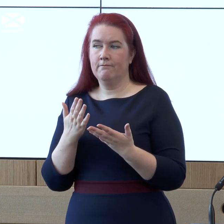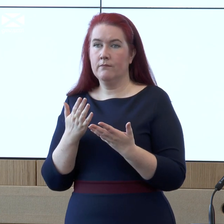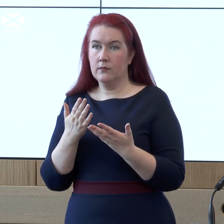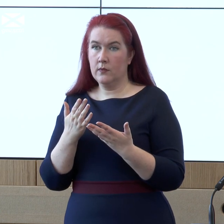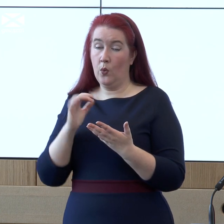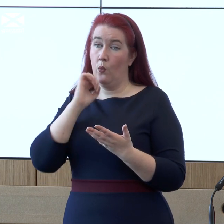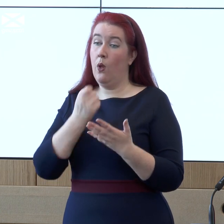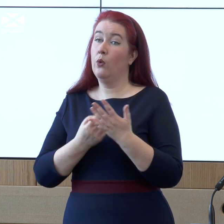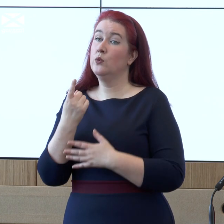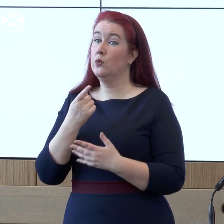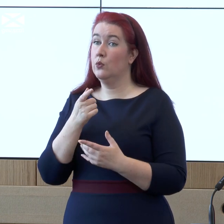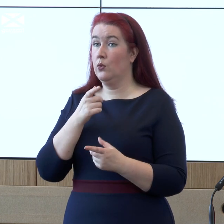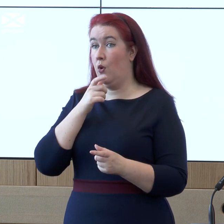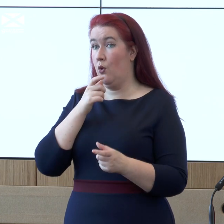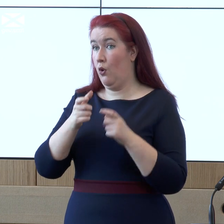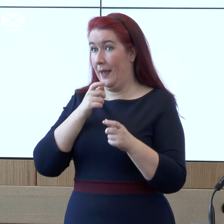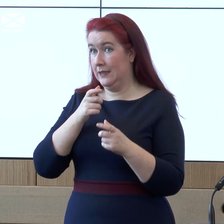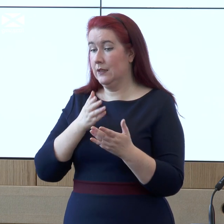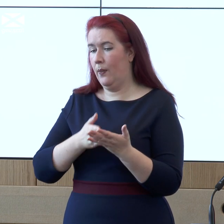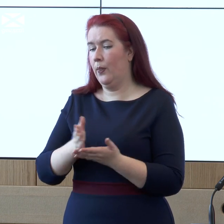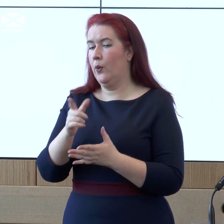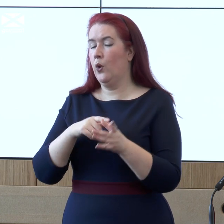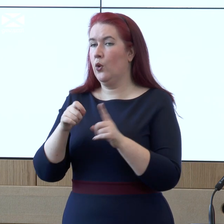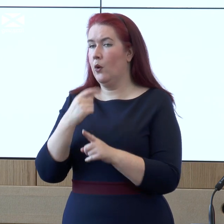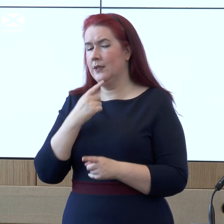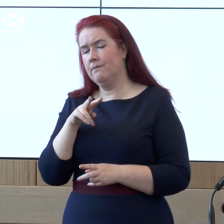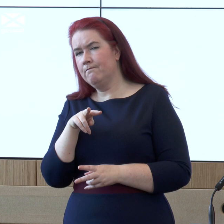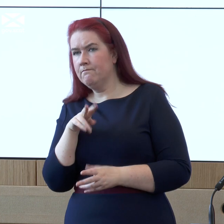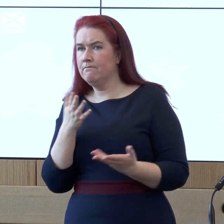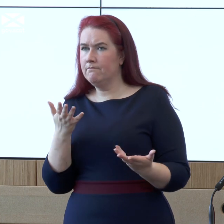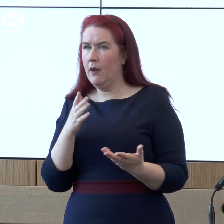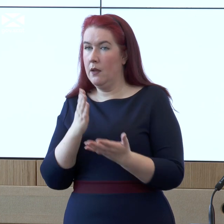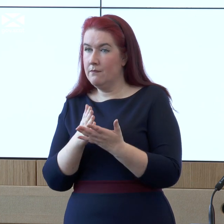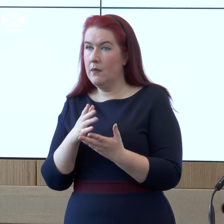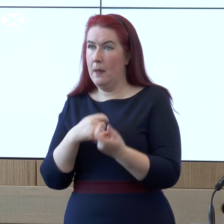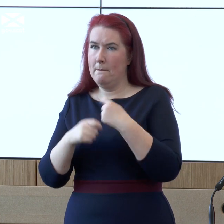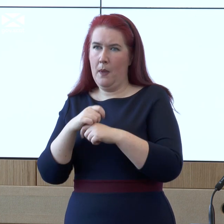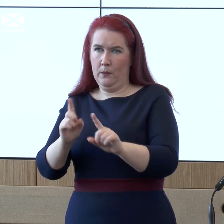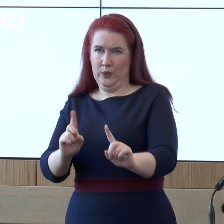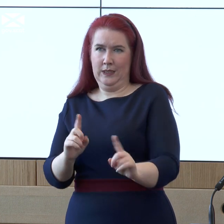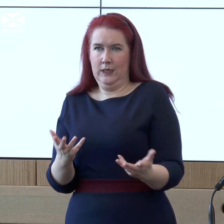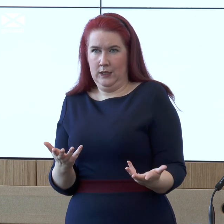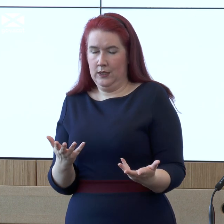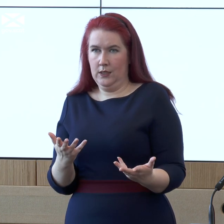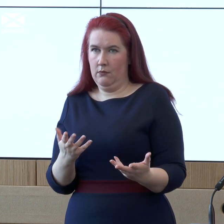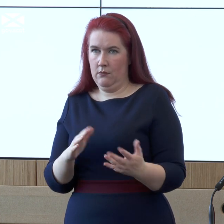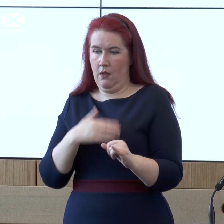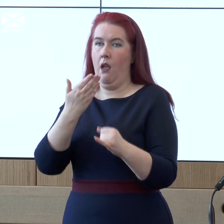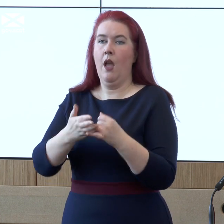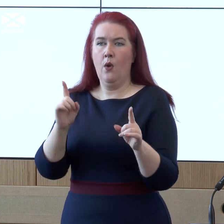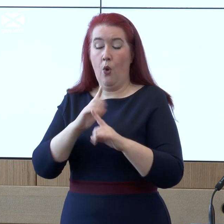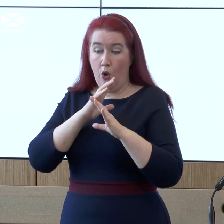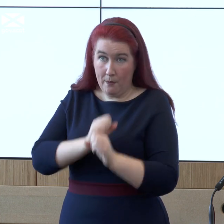opportunity to comment on during the course of COP, is what that is actually adding up to in the commitments that are made